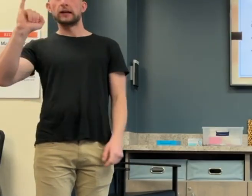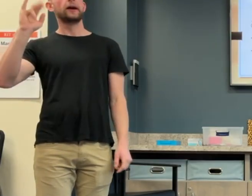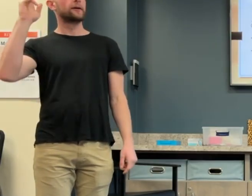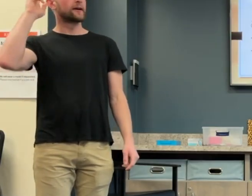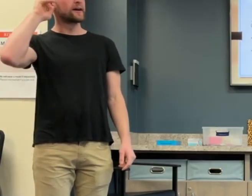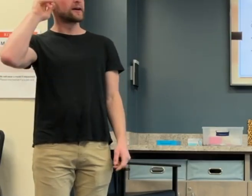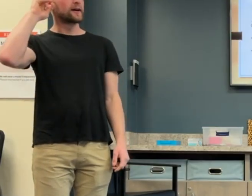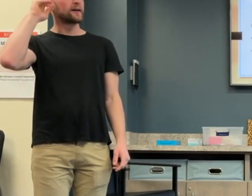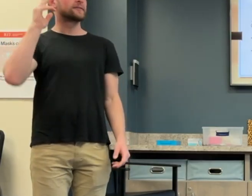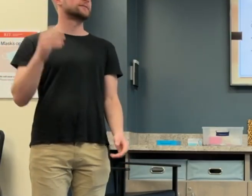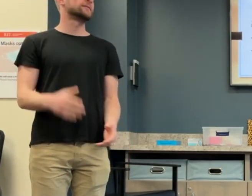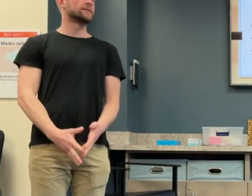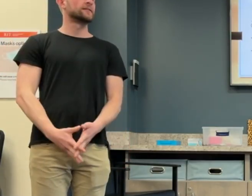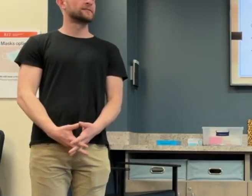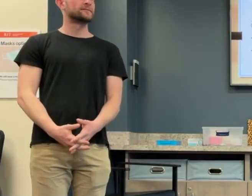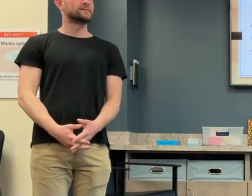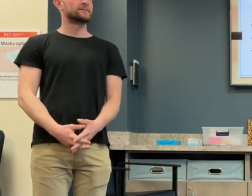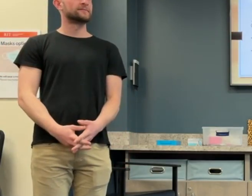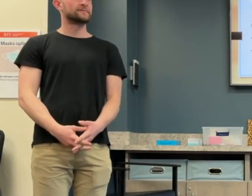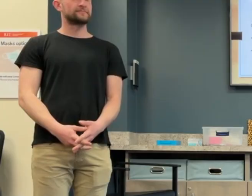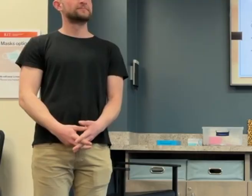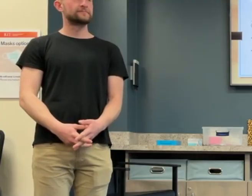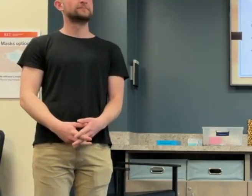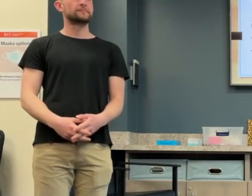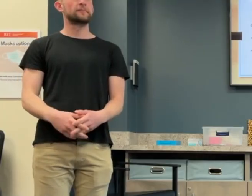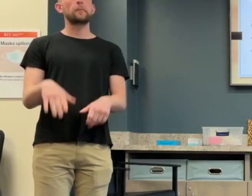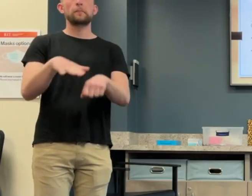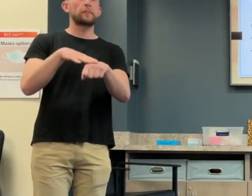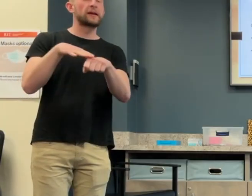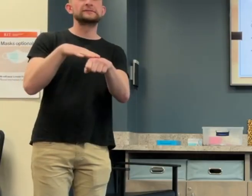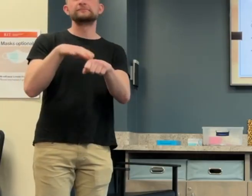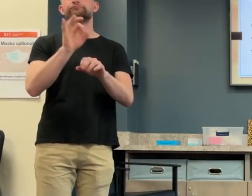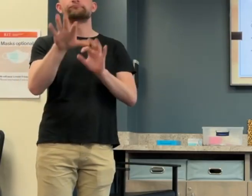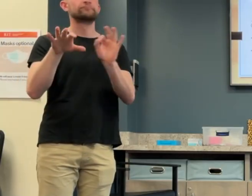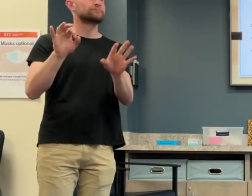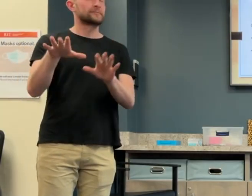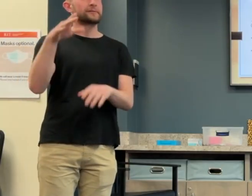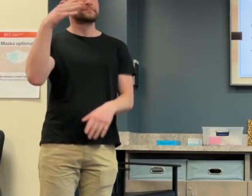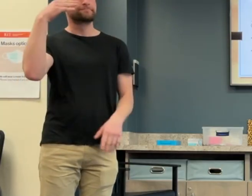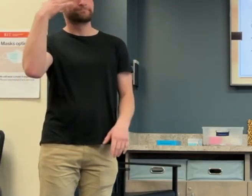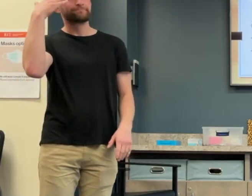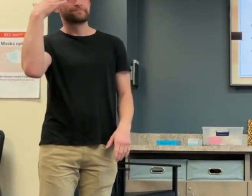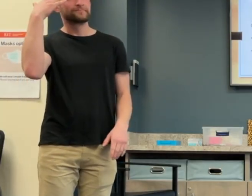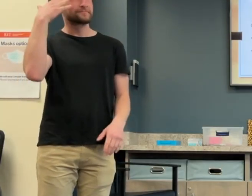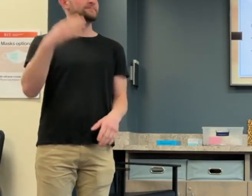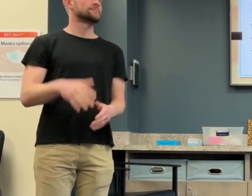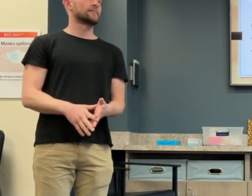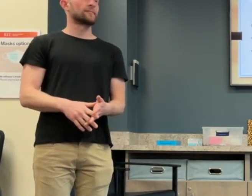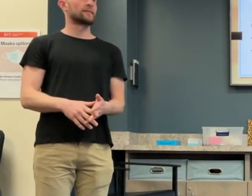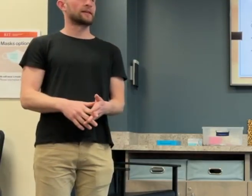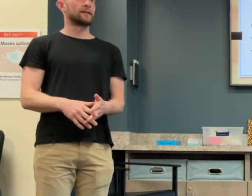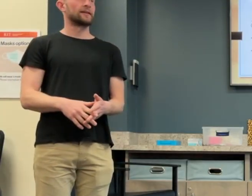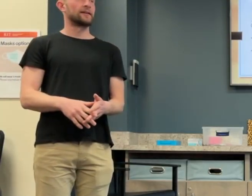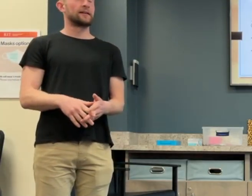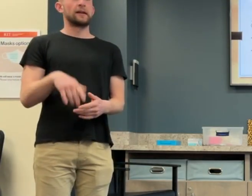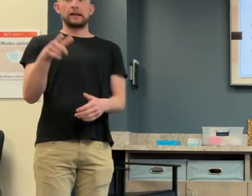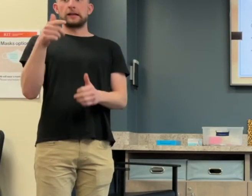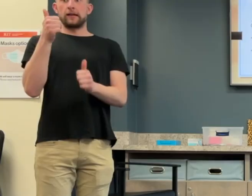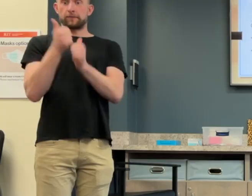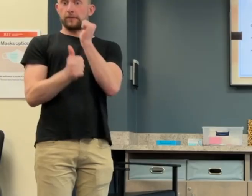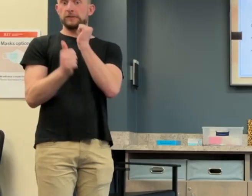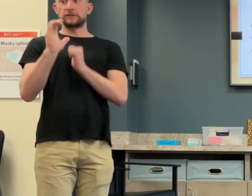just some basic knowledge for you. Each of these devices have a very, very smart computer chip in